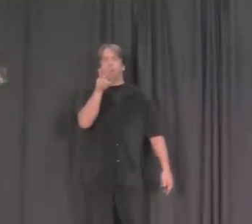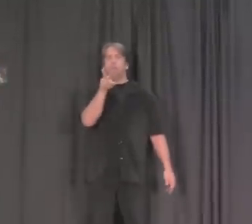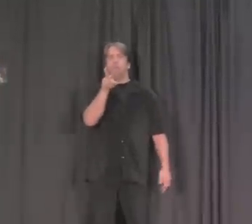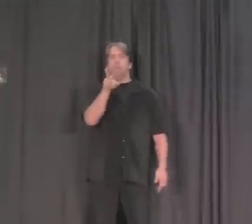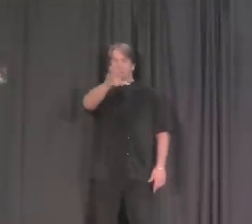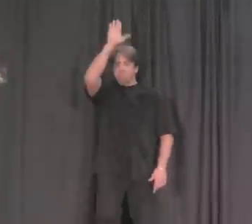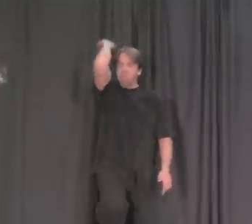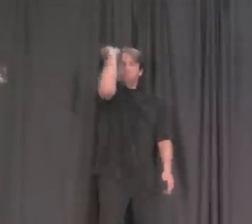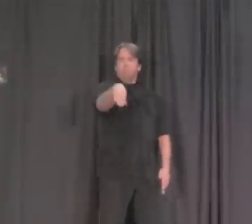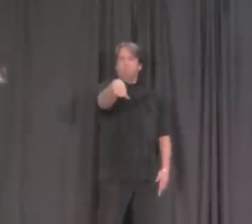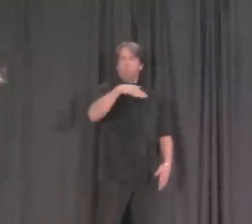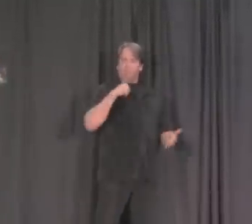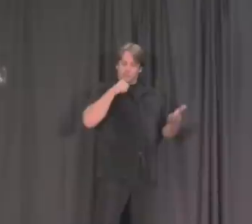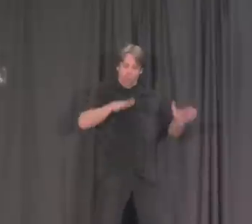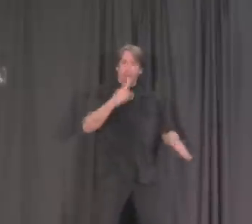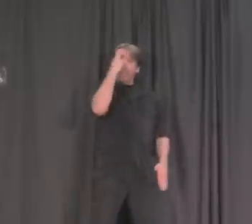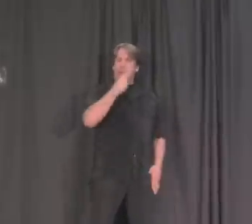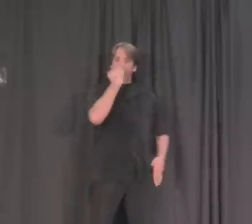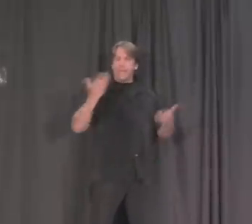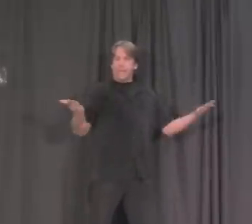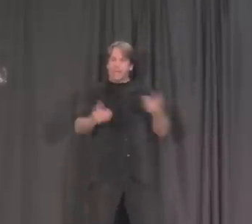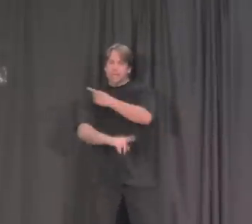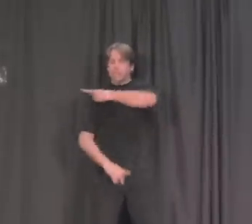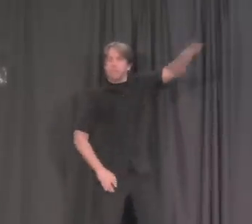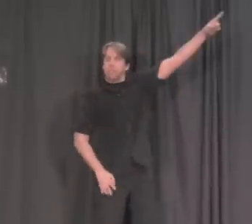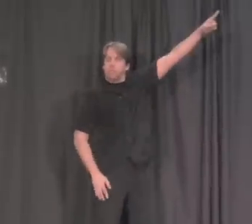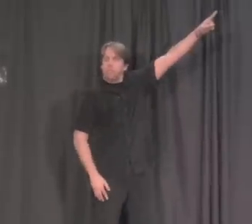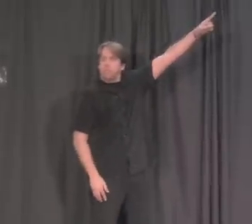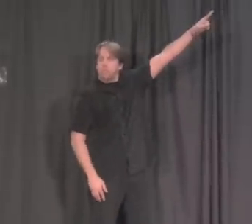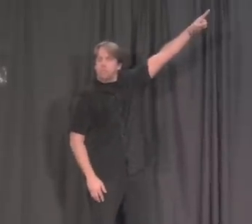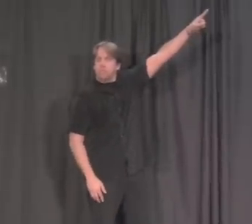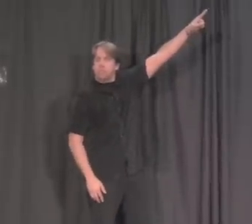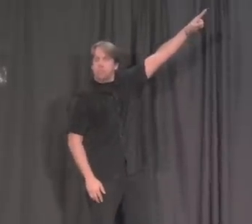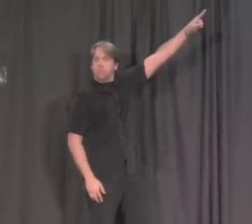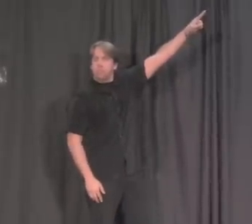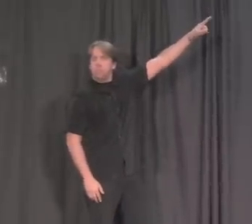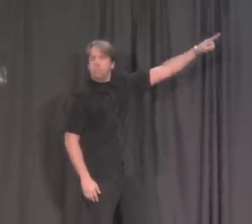And I went, we don't allow Catholics here, get out!